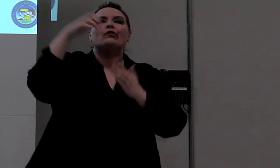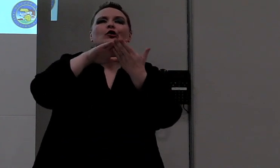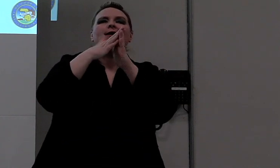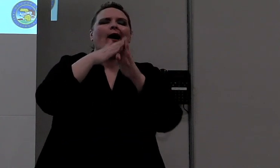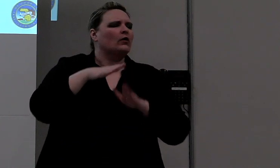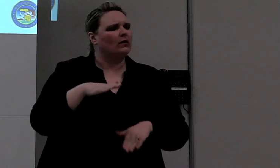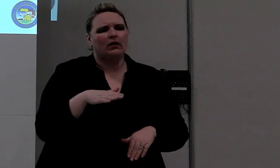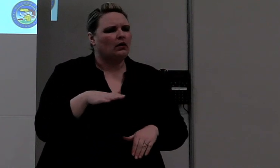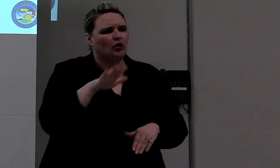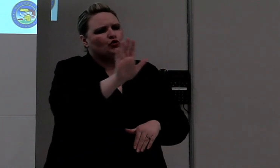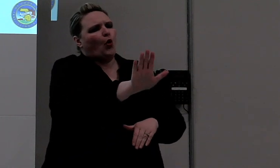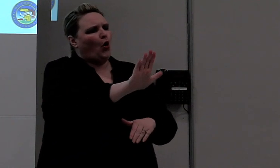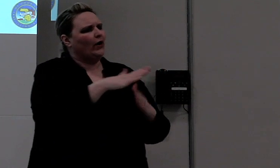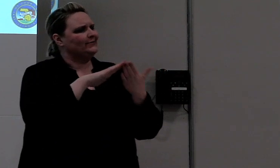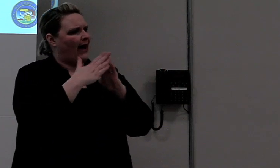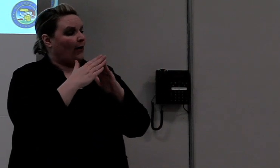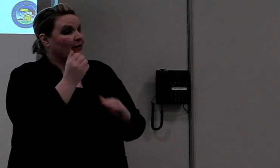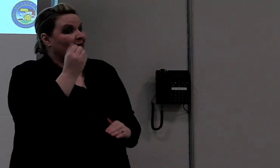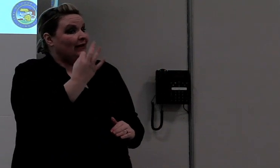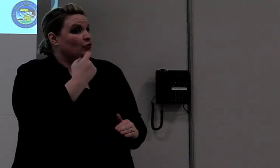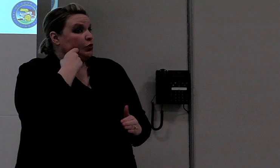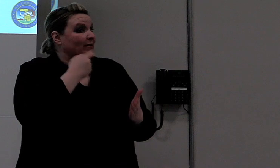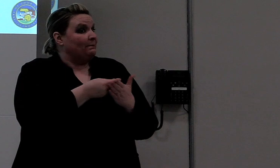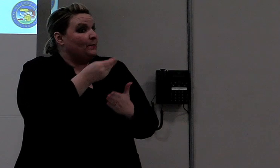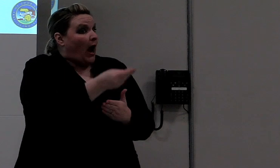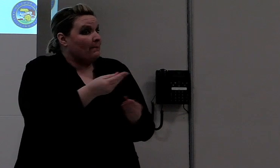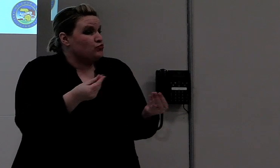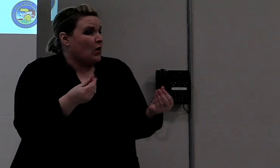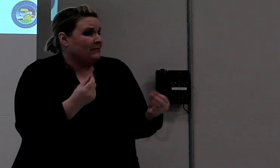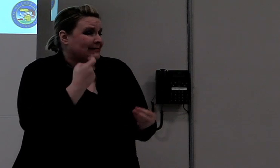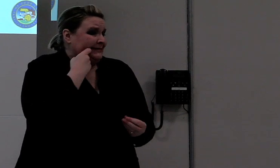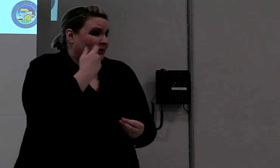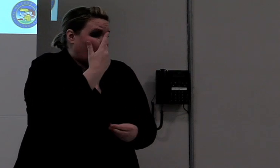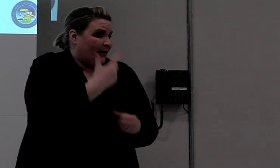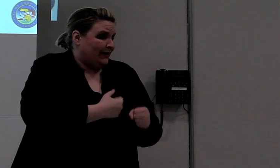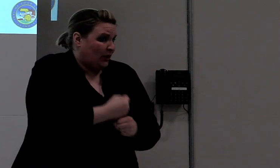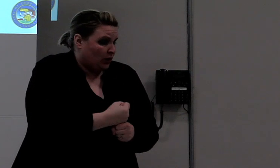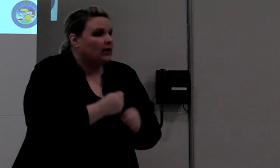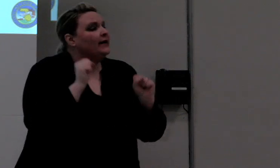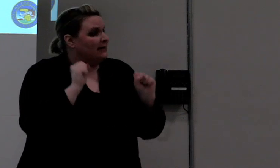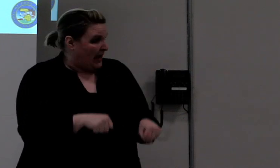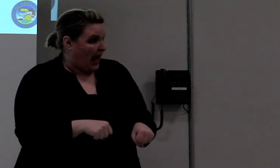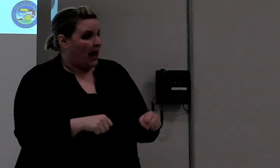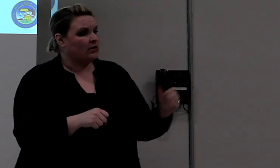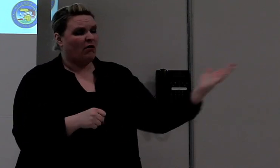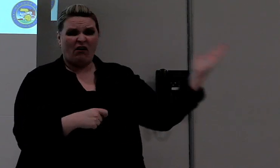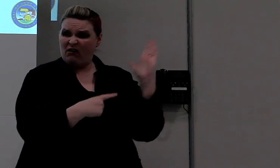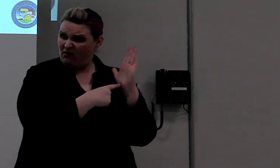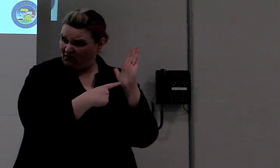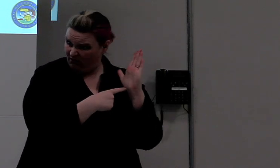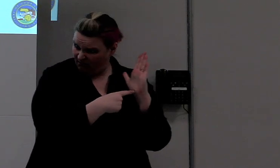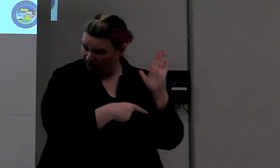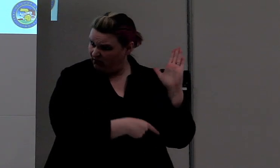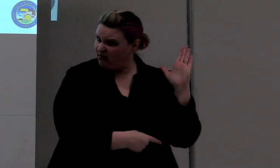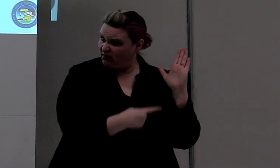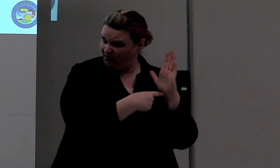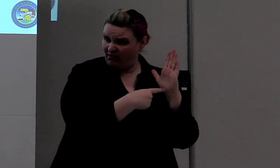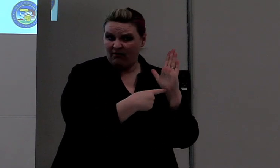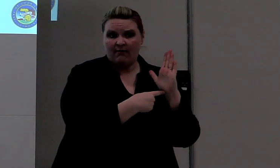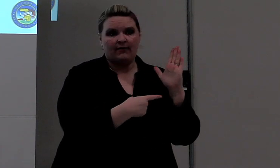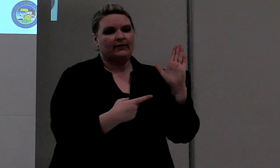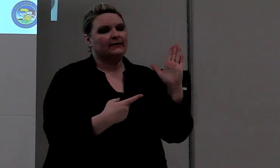If there's a recent purchase of a property that's within the last 3 years, you can use that for grounds for appeal. Now it's a